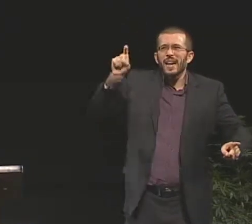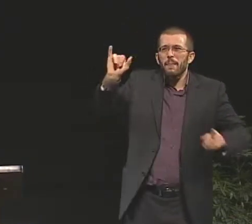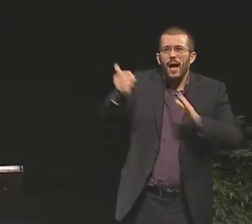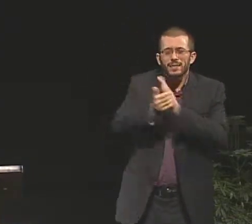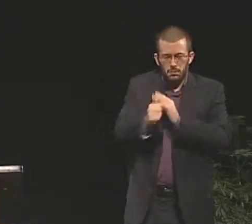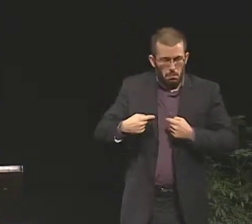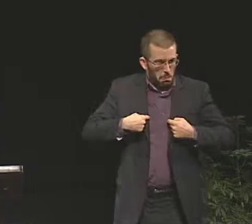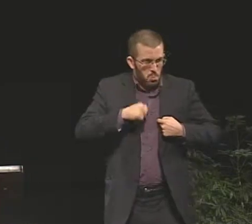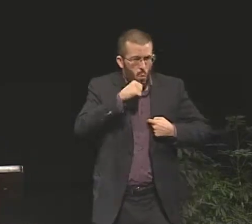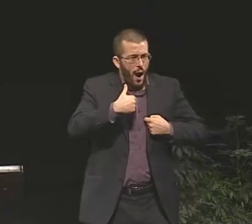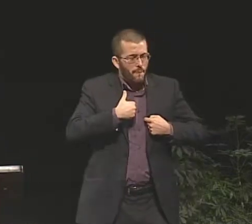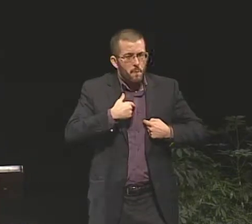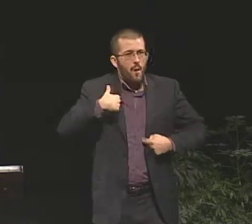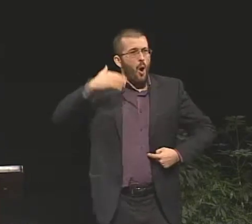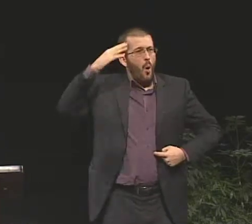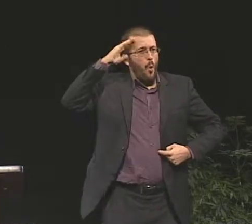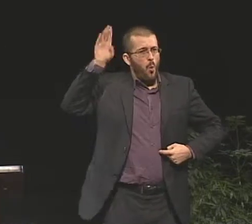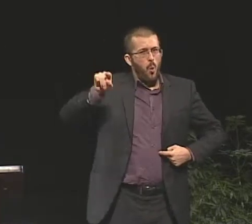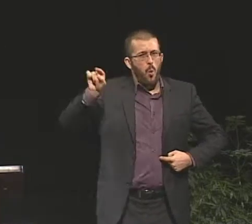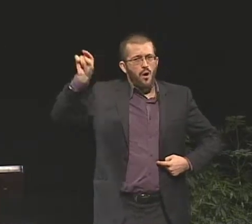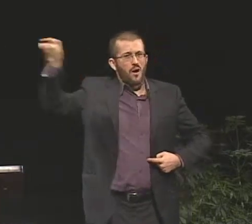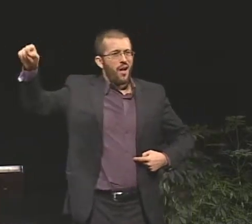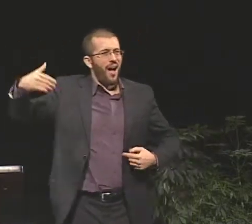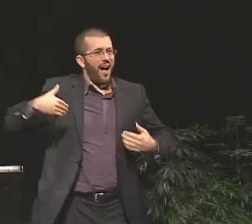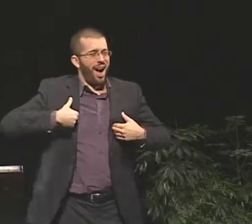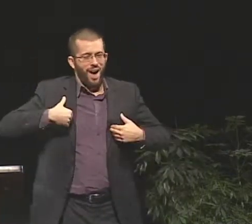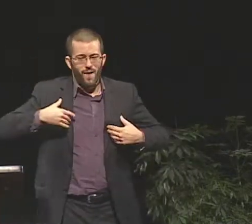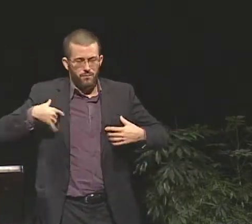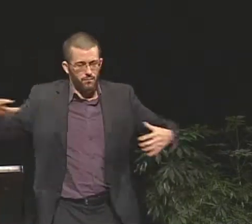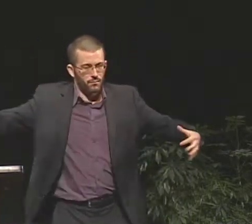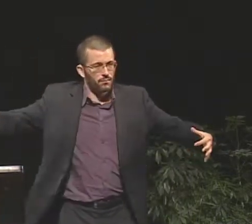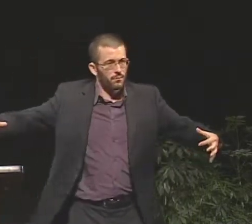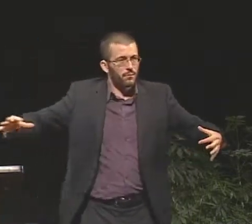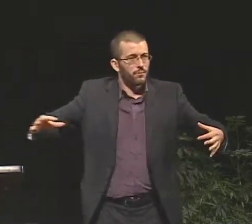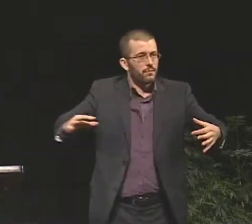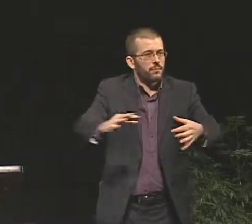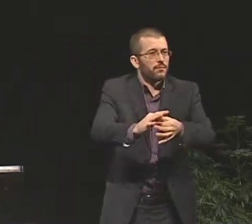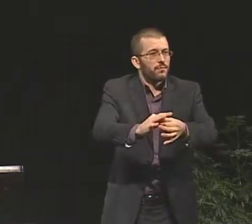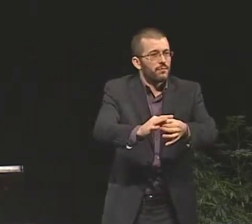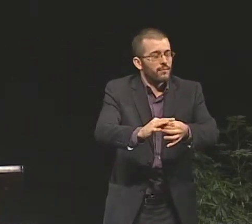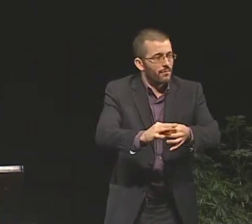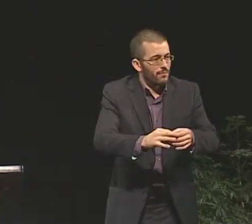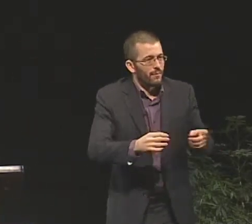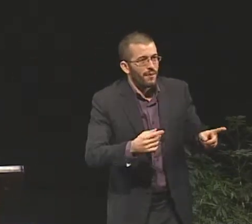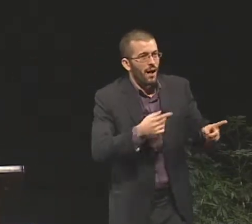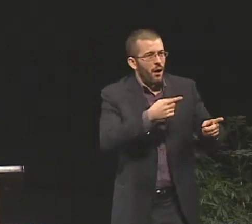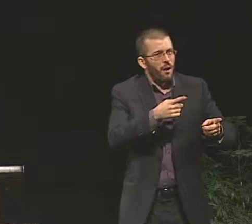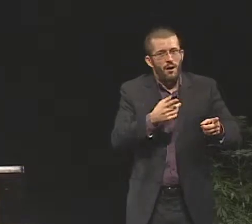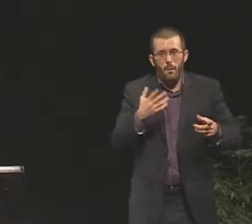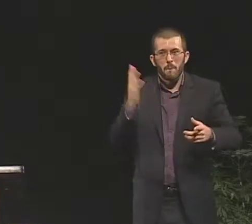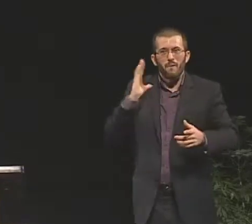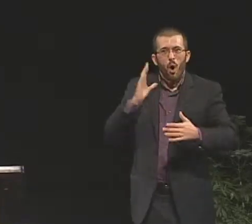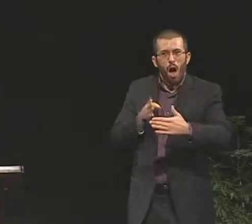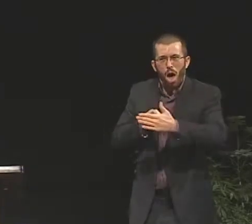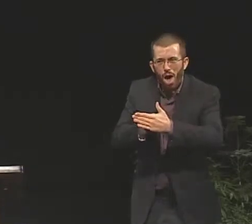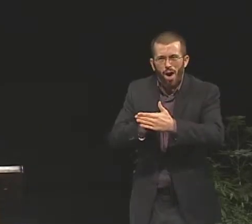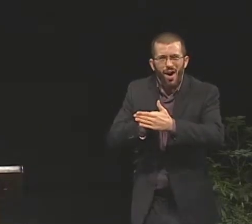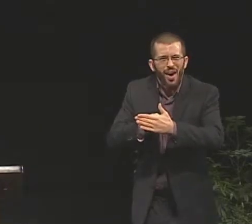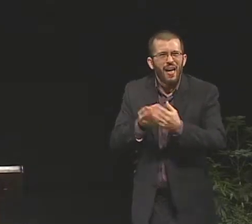issue, but if I don't have it, maybe there are resources within the community that you can tap into to make those connections, to overcome